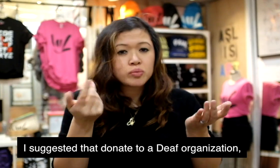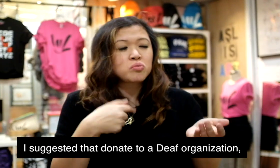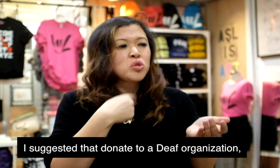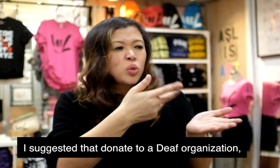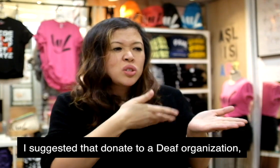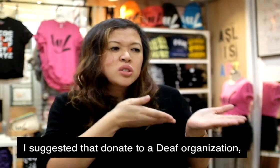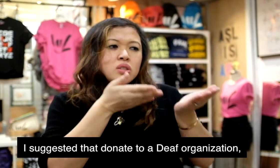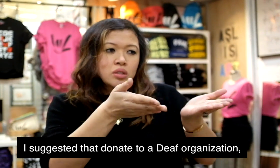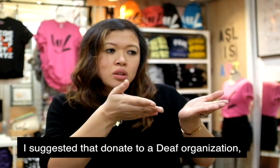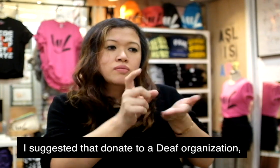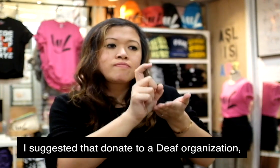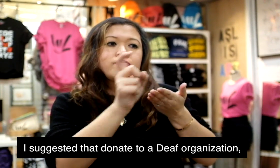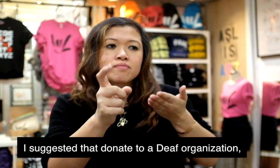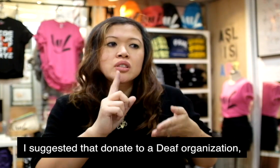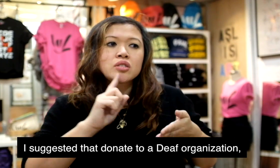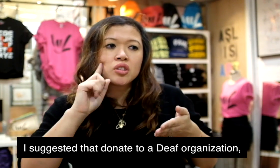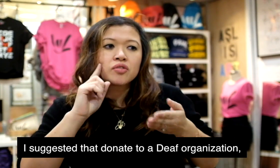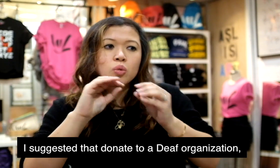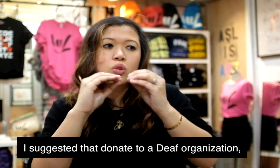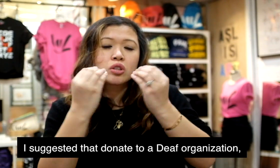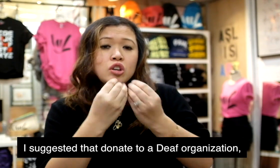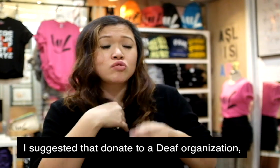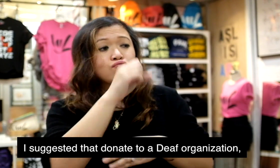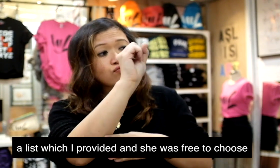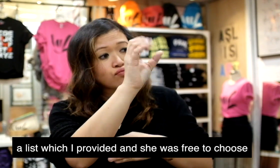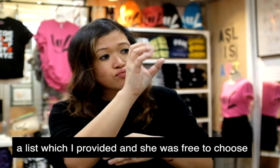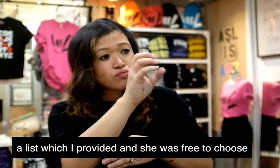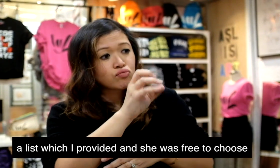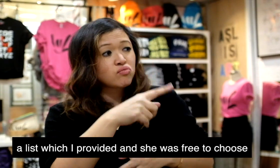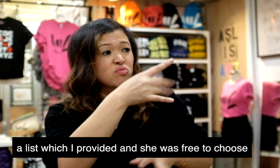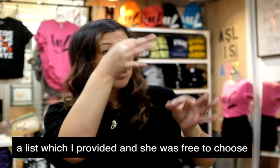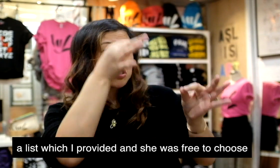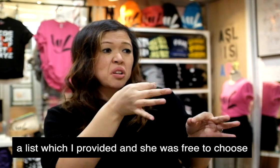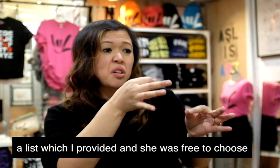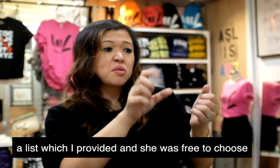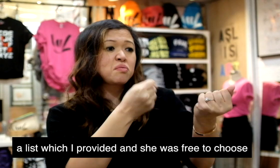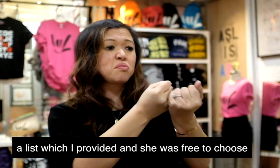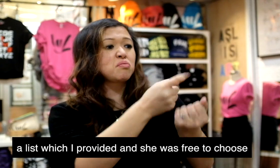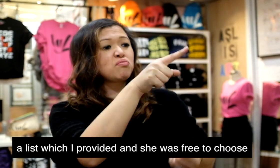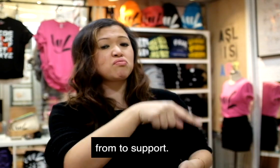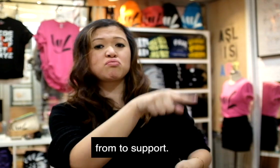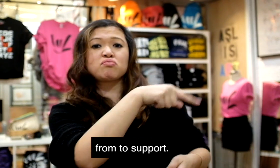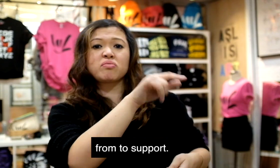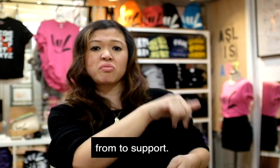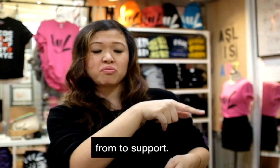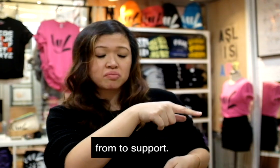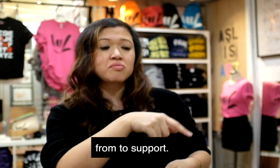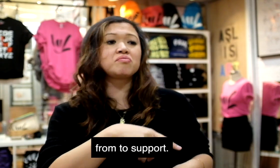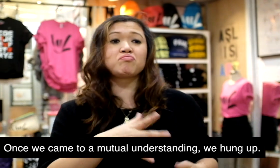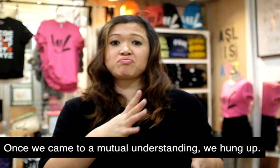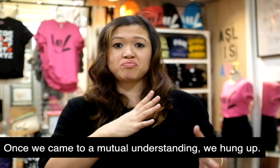can do here is, I said, my suggestion should make a donation to a deaf organization. I listened for several organizations that they could choose from.